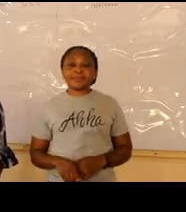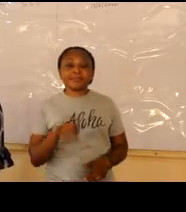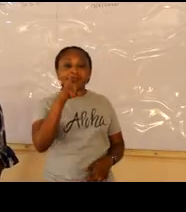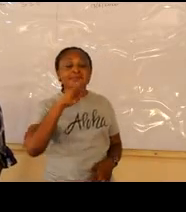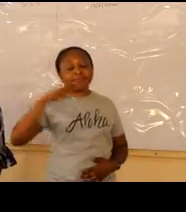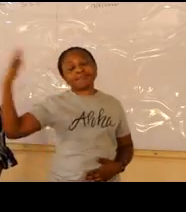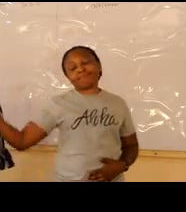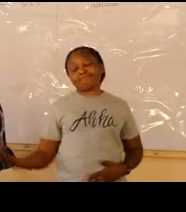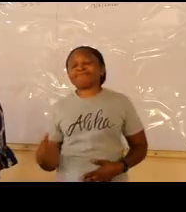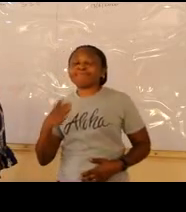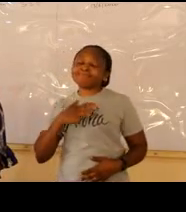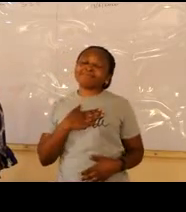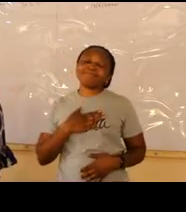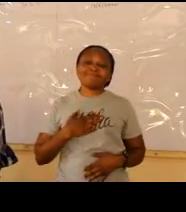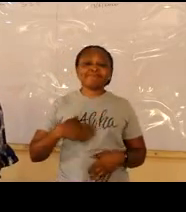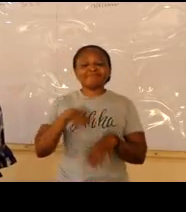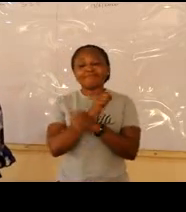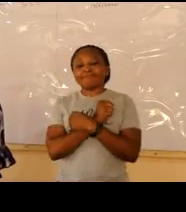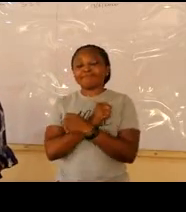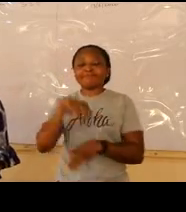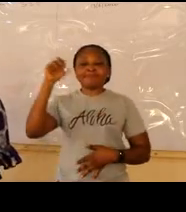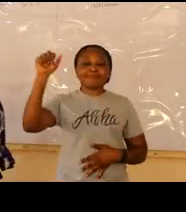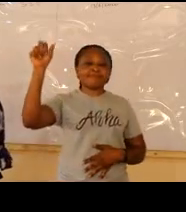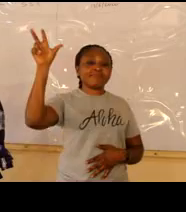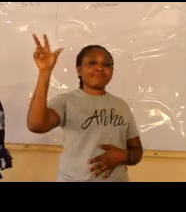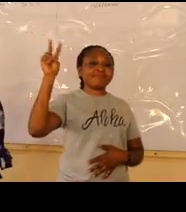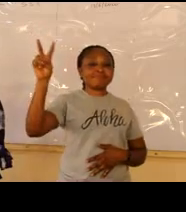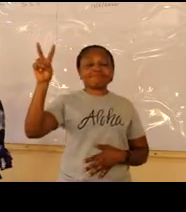You're welcome, my dear SS2 students.